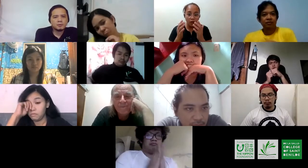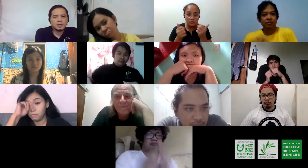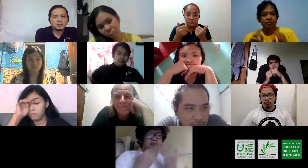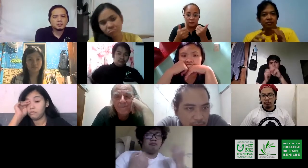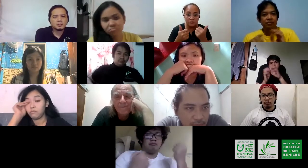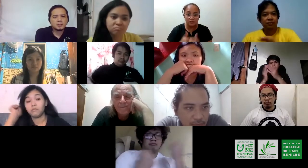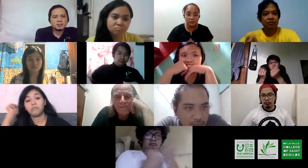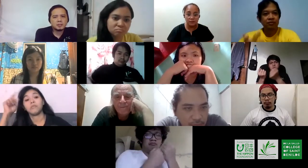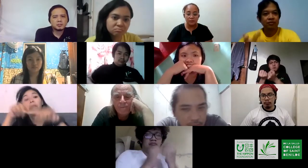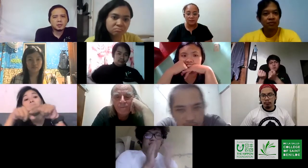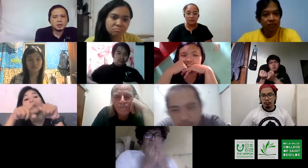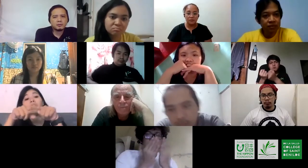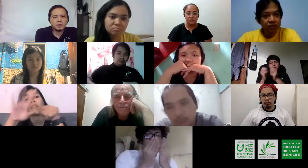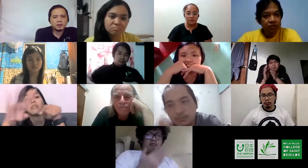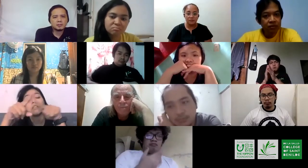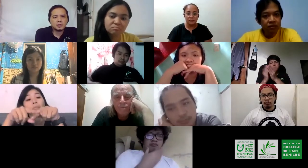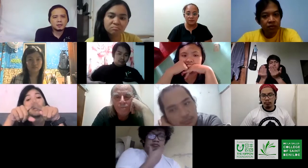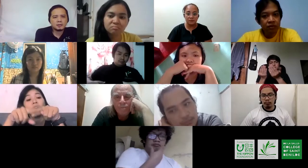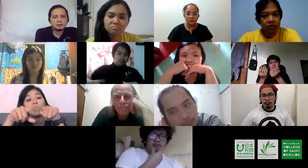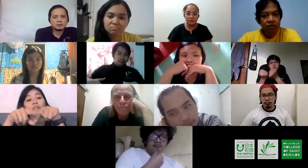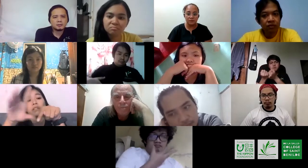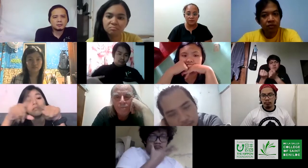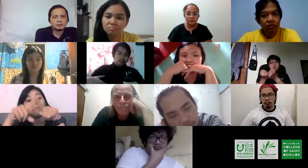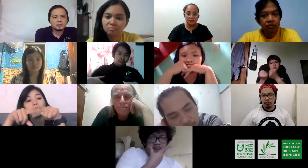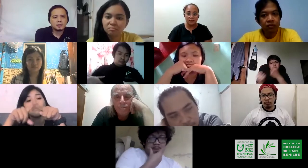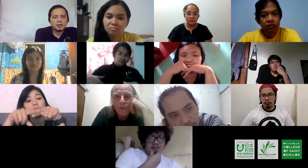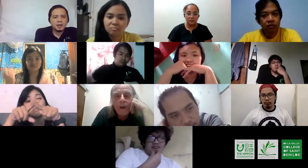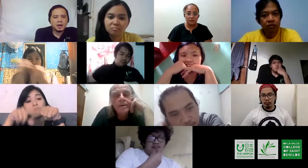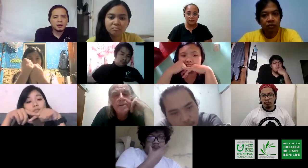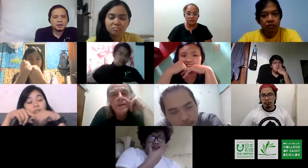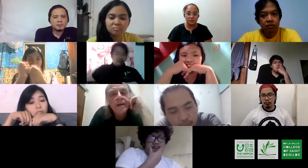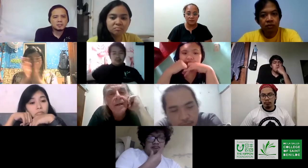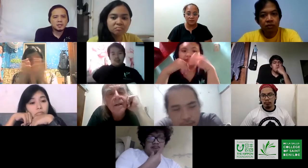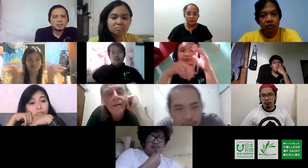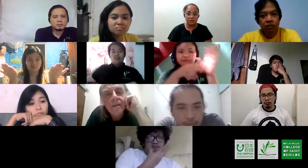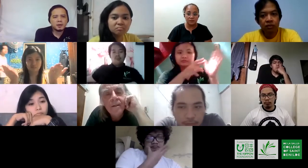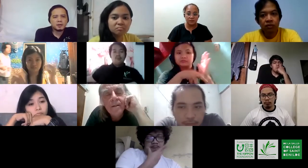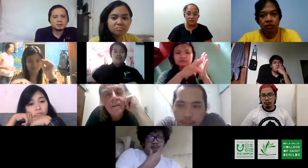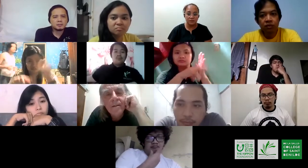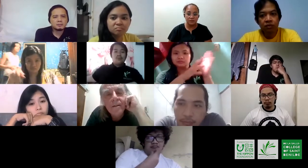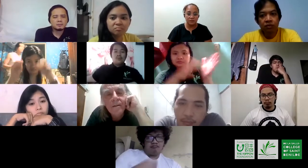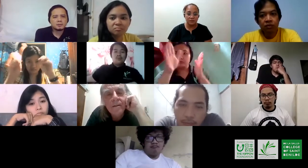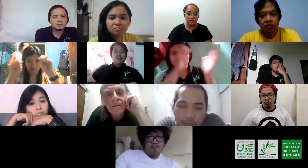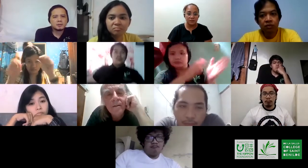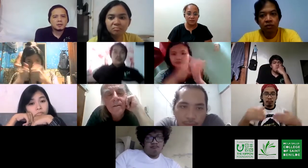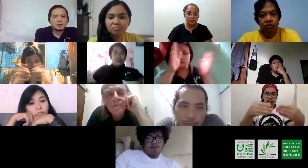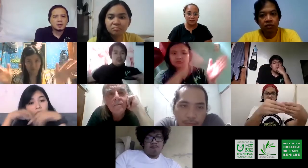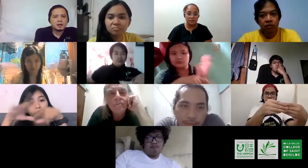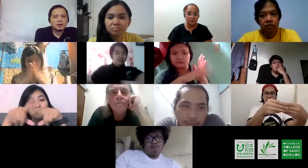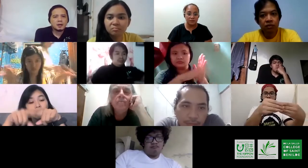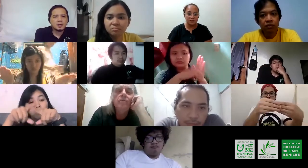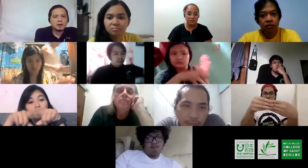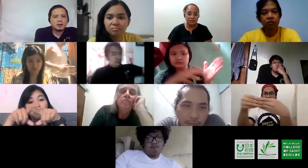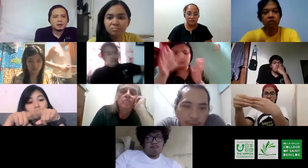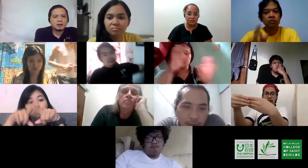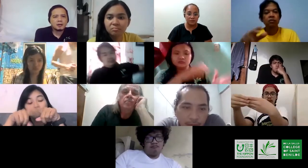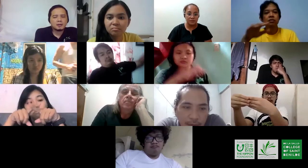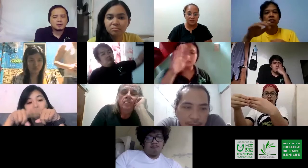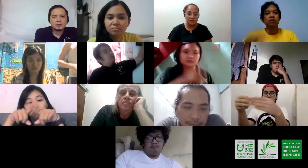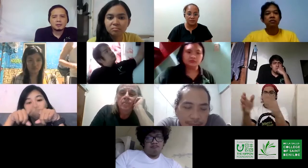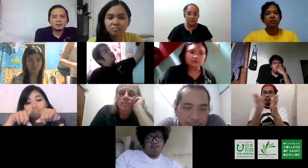They would naturally teach. Ray is saying. Yami is saying it depends.